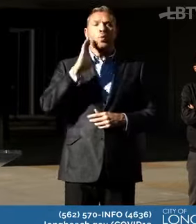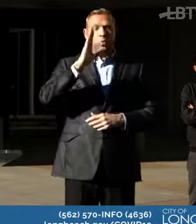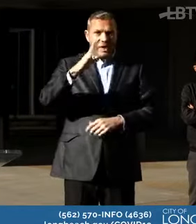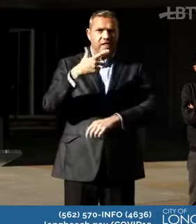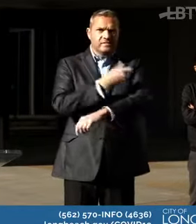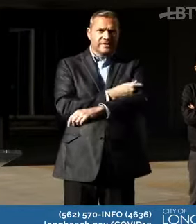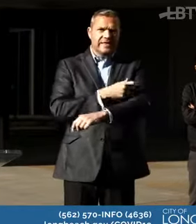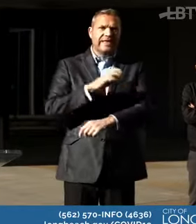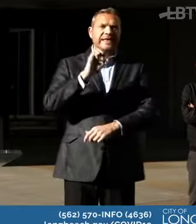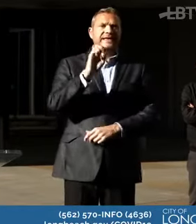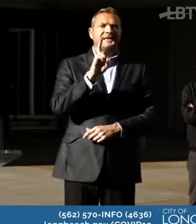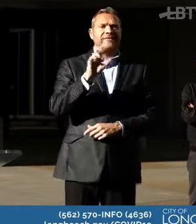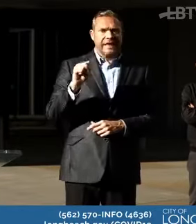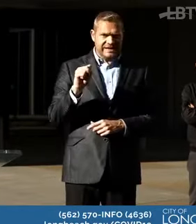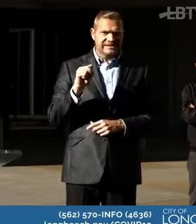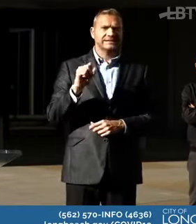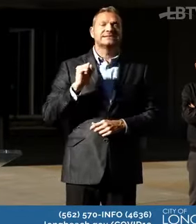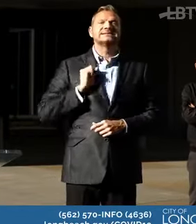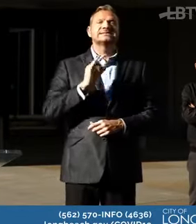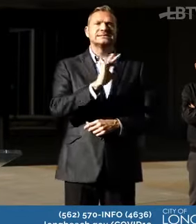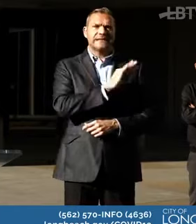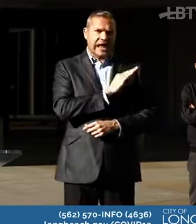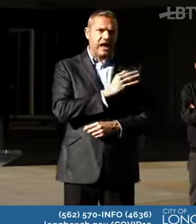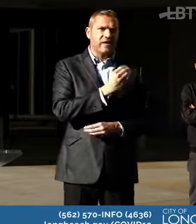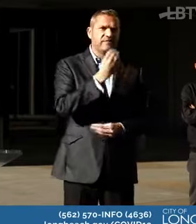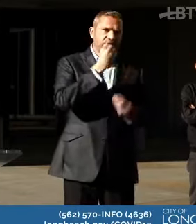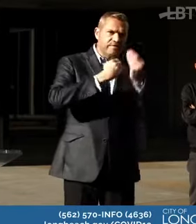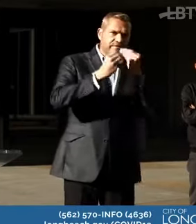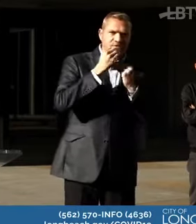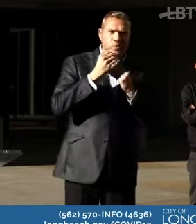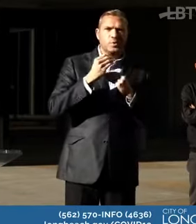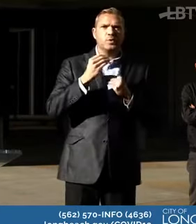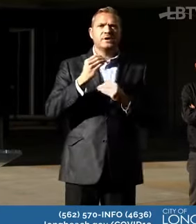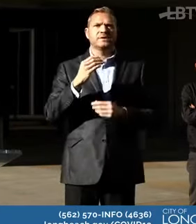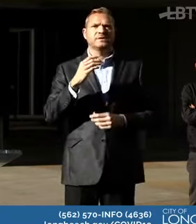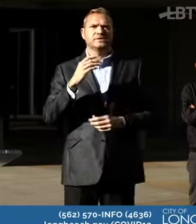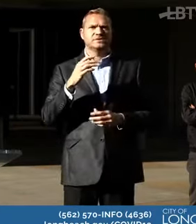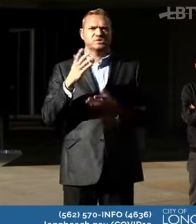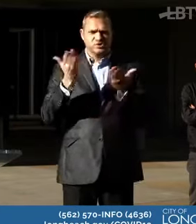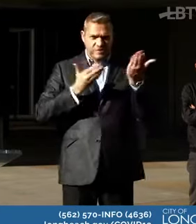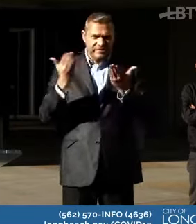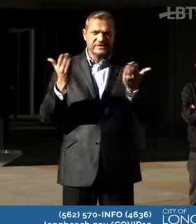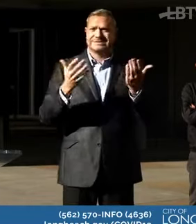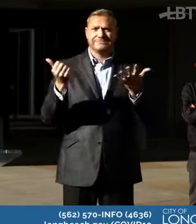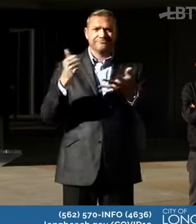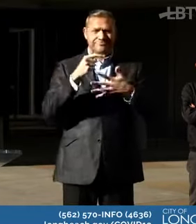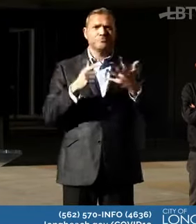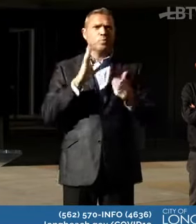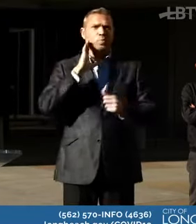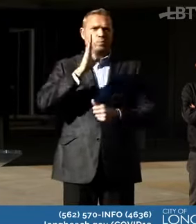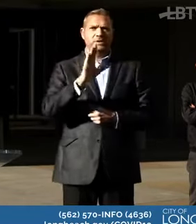EVS staff and Food and Dietary Services Security, who's also out there in the front line as well.